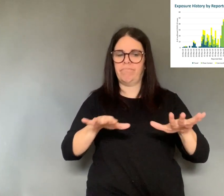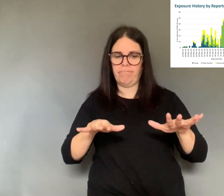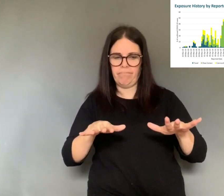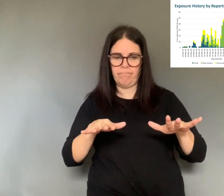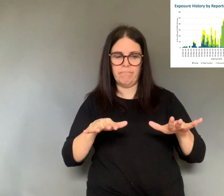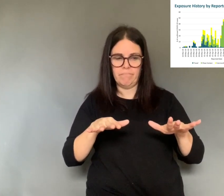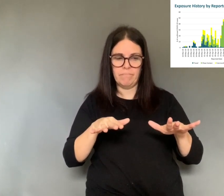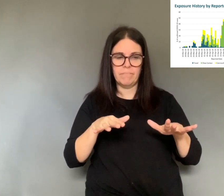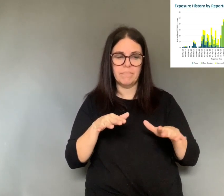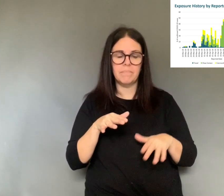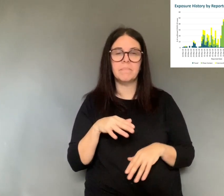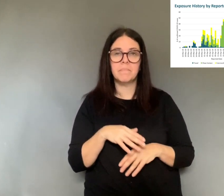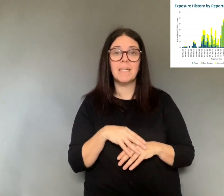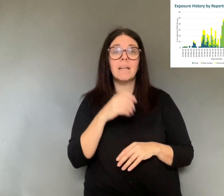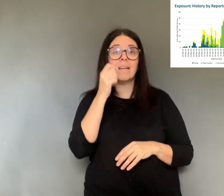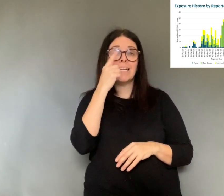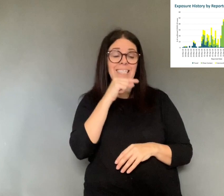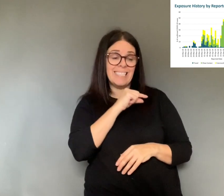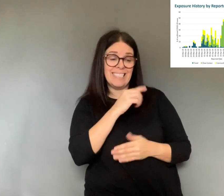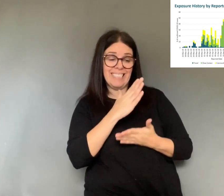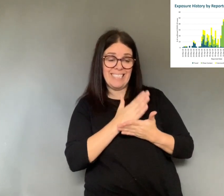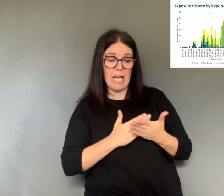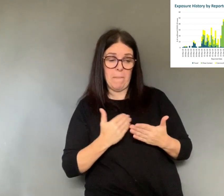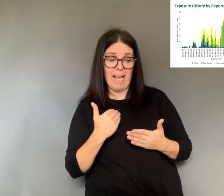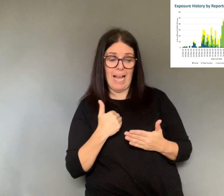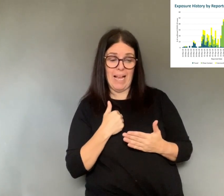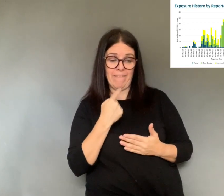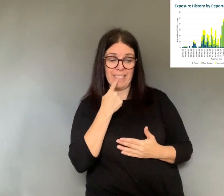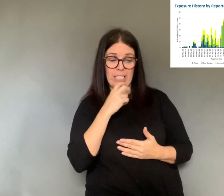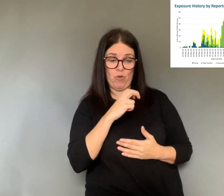of travel are all attributed to a healthcare worker.